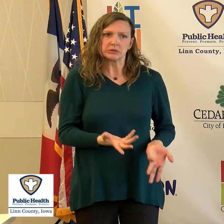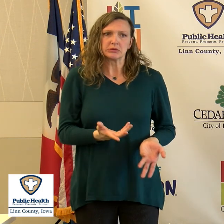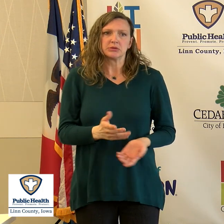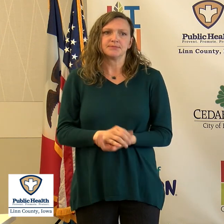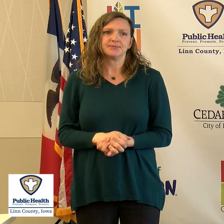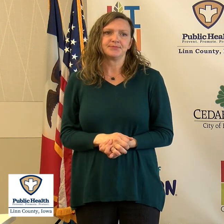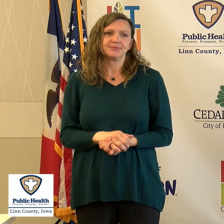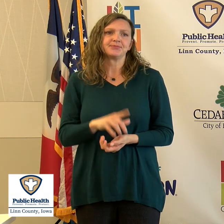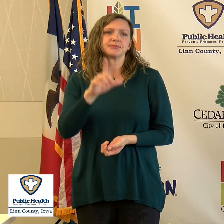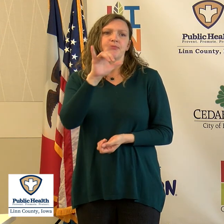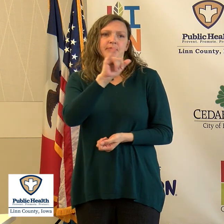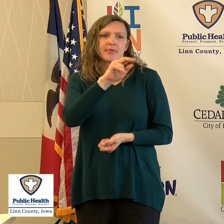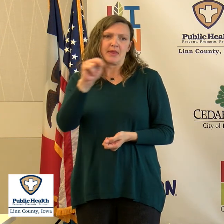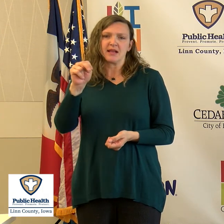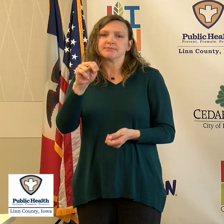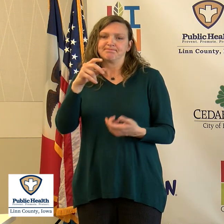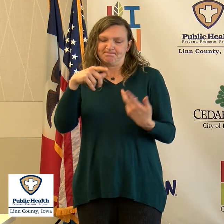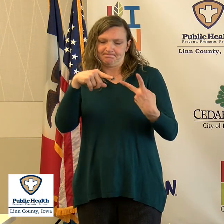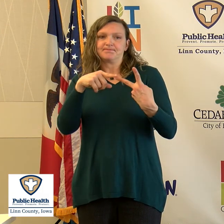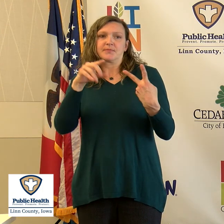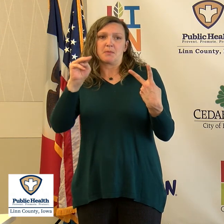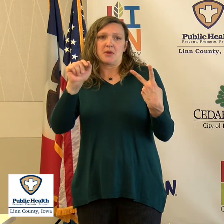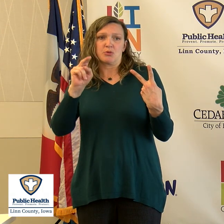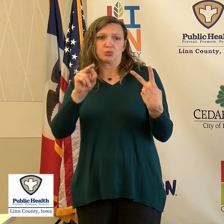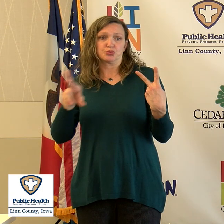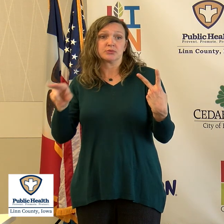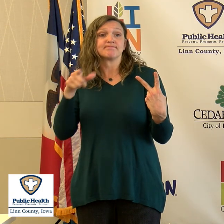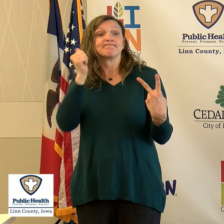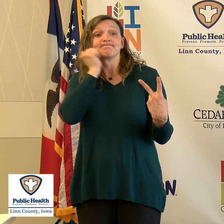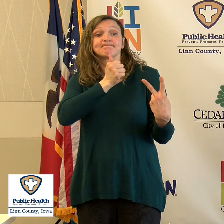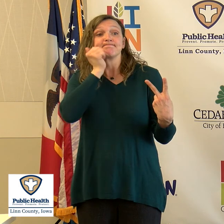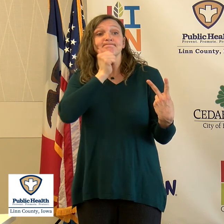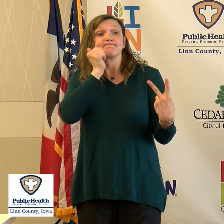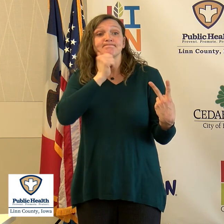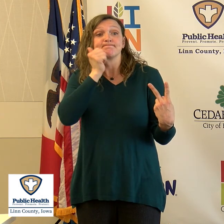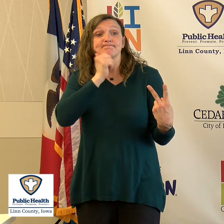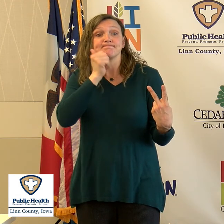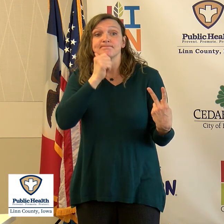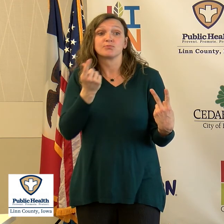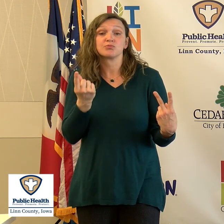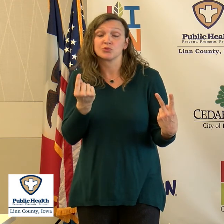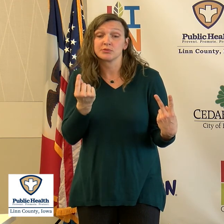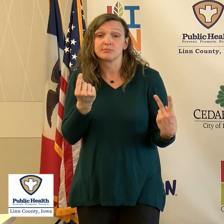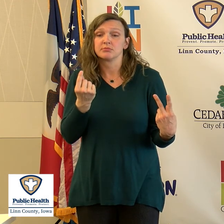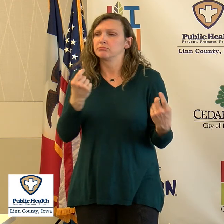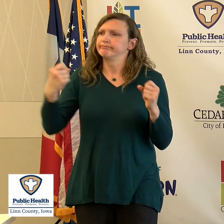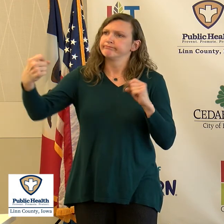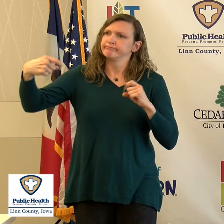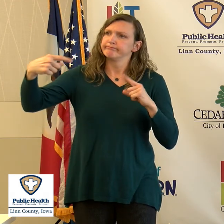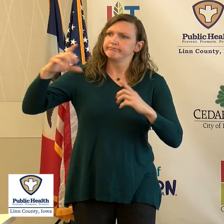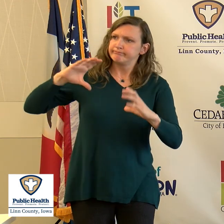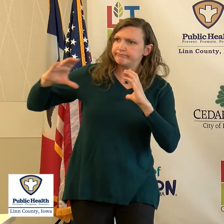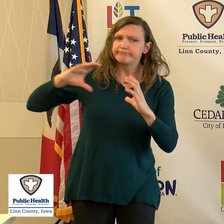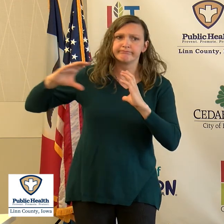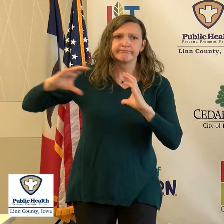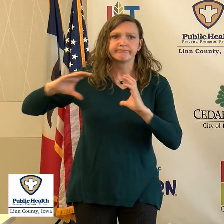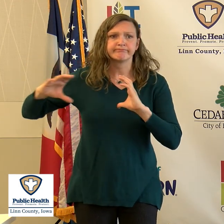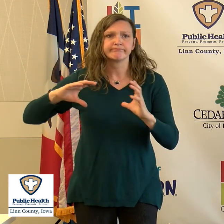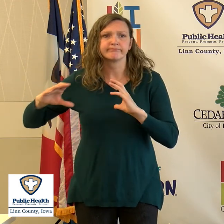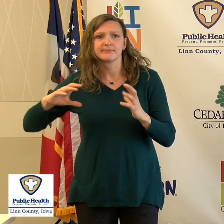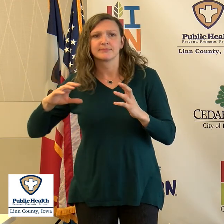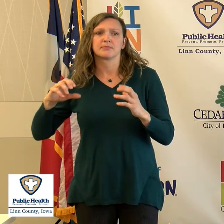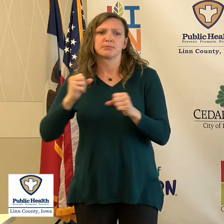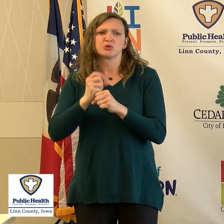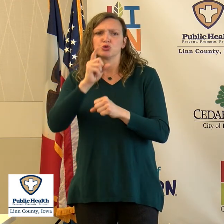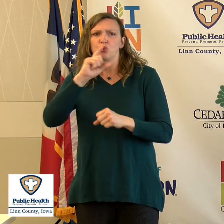Heritage, we work with them on a daily basis. Every day we have a scheduled phone call with them where we go over all the patients that are experiencing